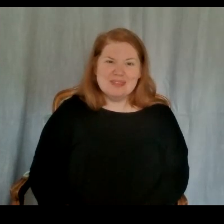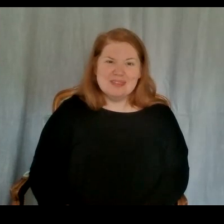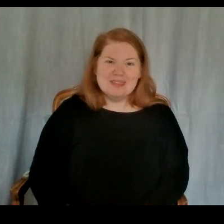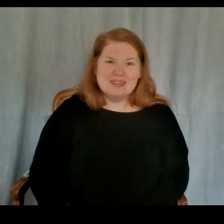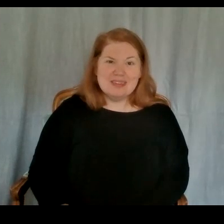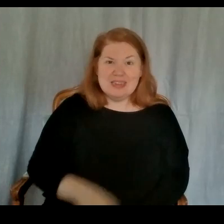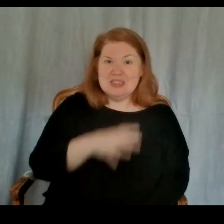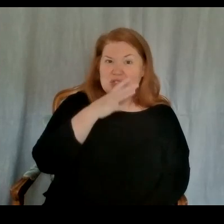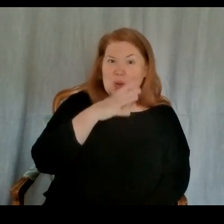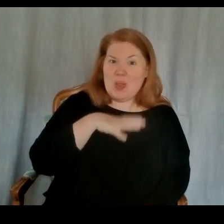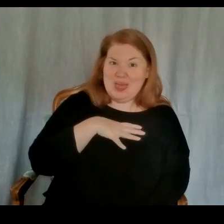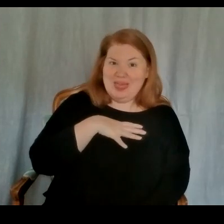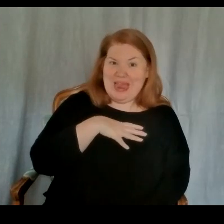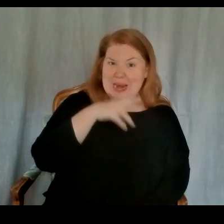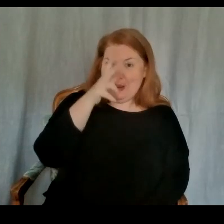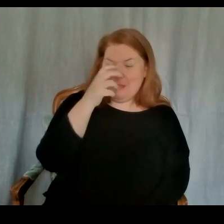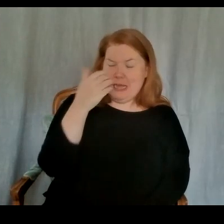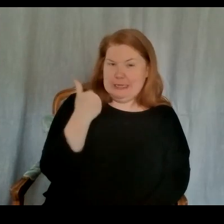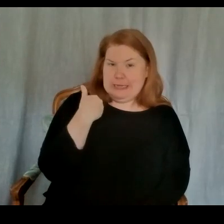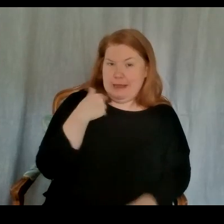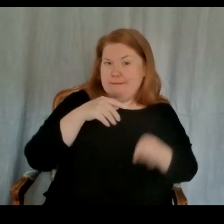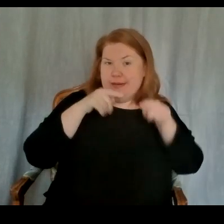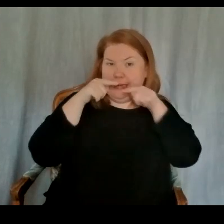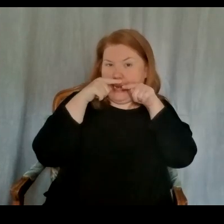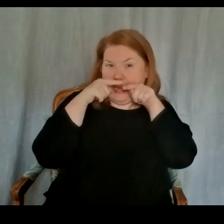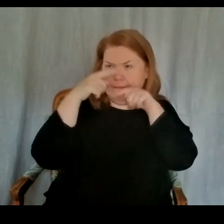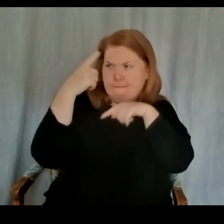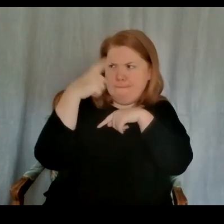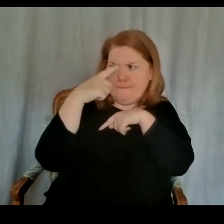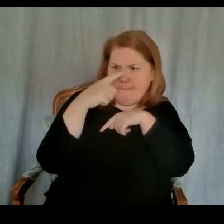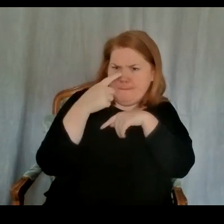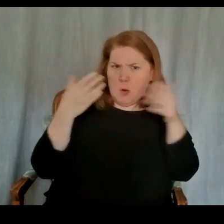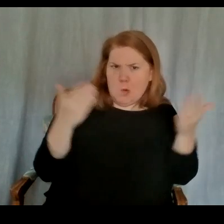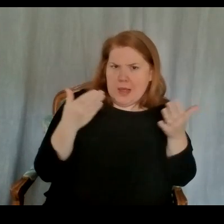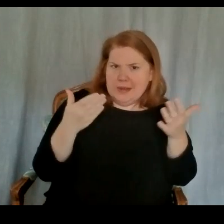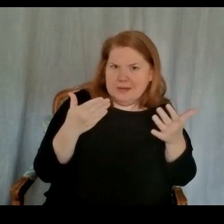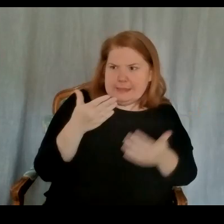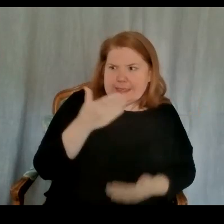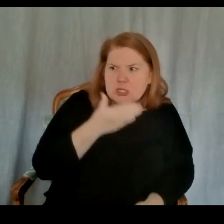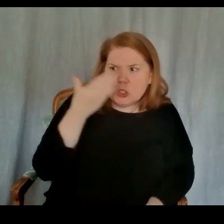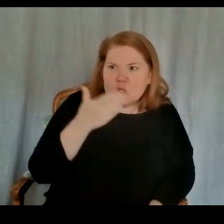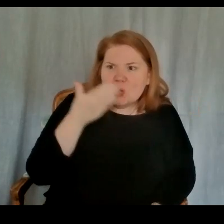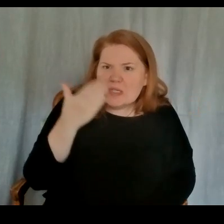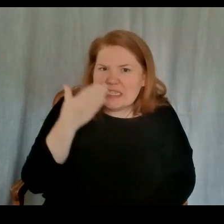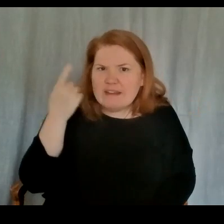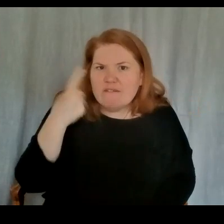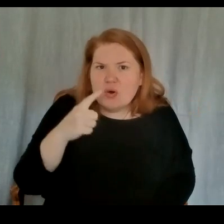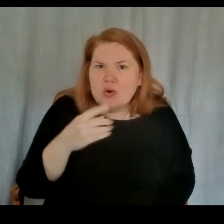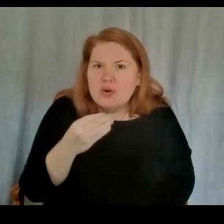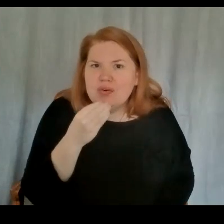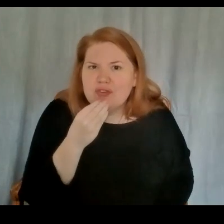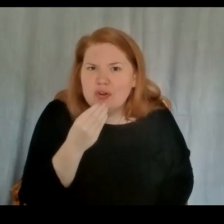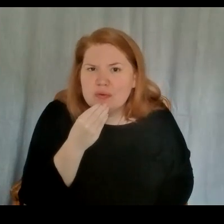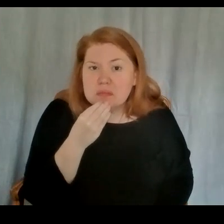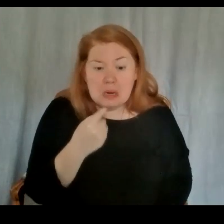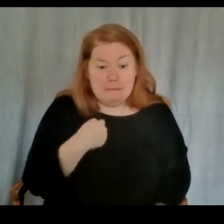Ladybugs have antennae. What do they use with it? To sniff out food. I'm not going to write the rest of it